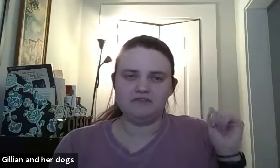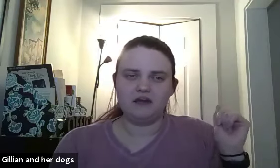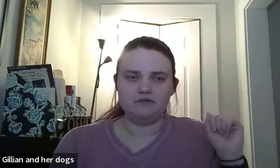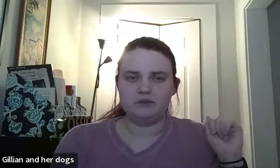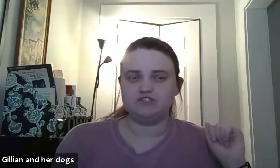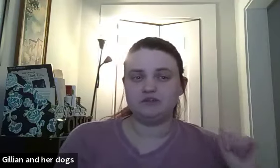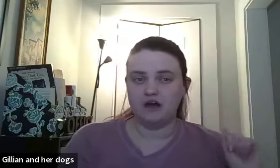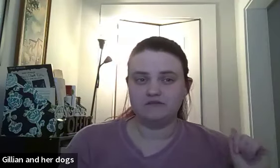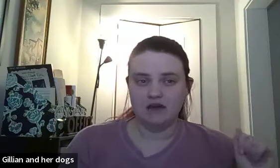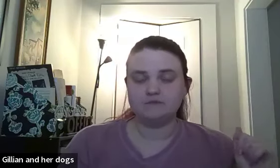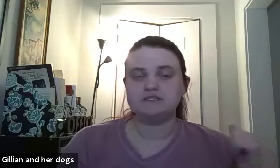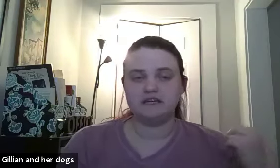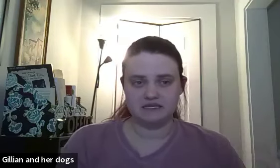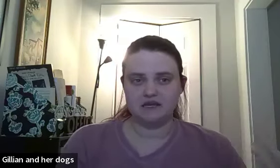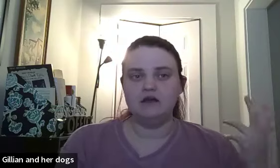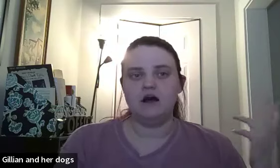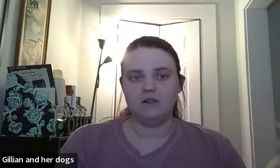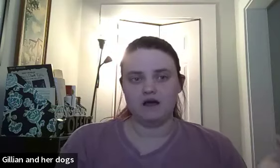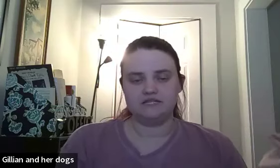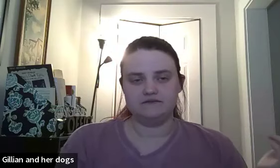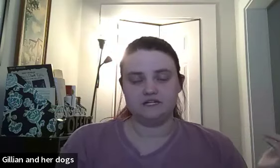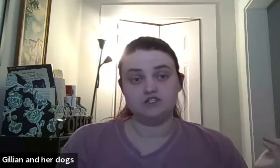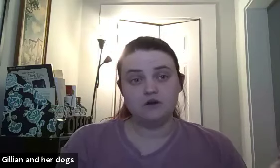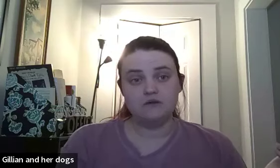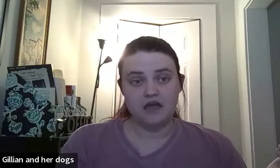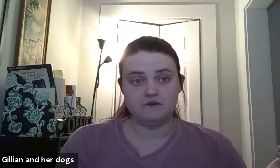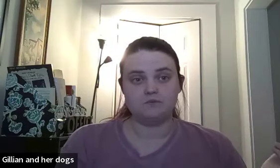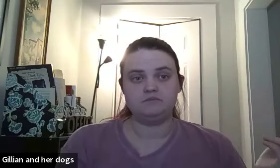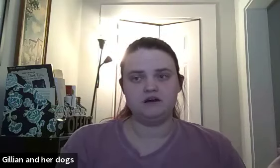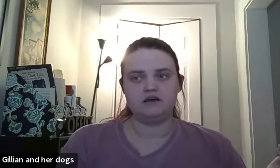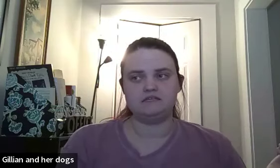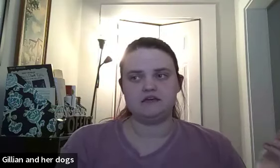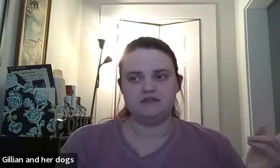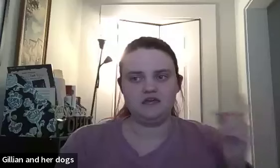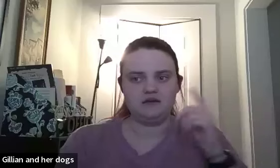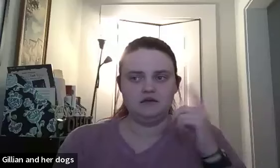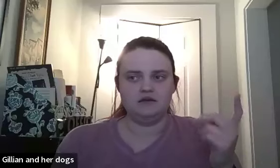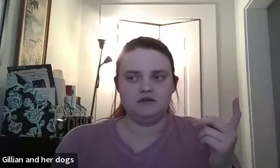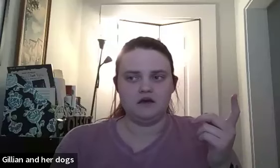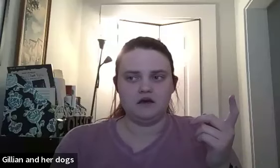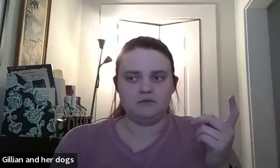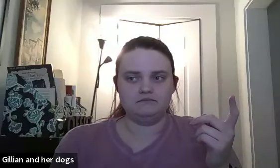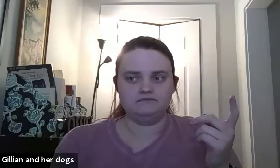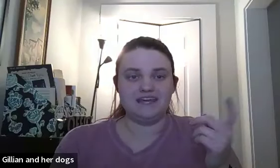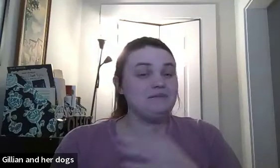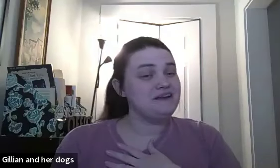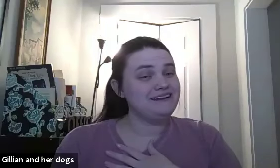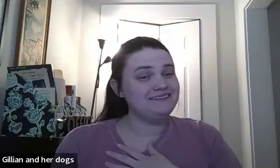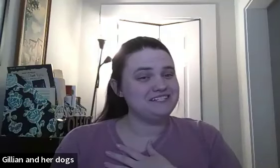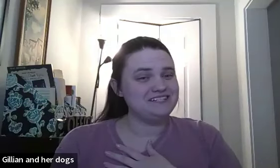I think that kind of applies to a lot of adverbs. Like I said, a lot of deaf kids struggle with adverbs because I think, and I'm not an English